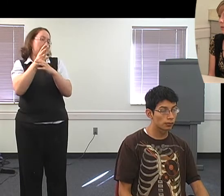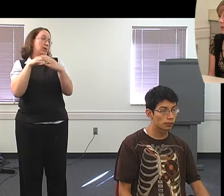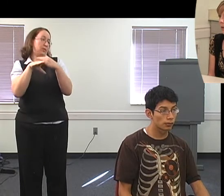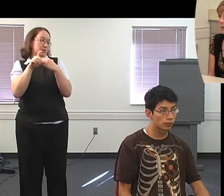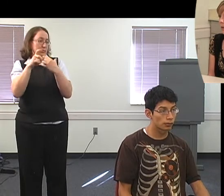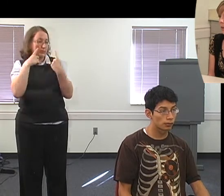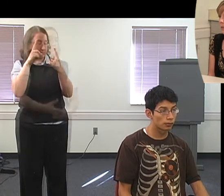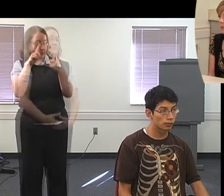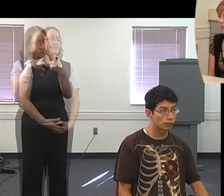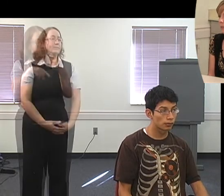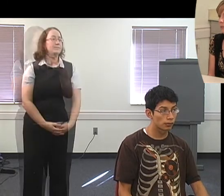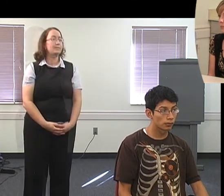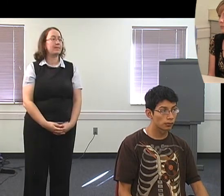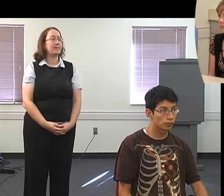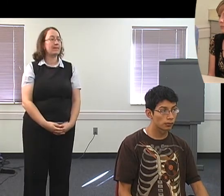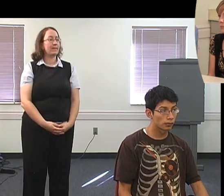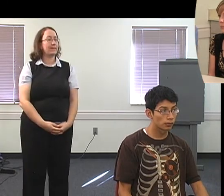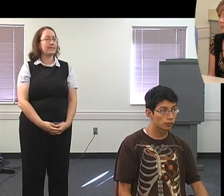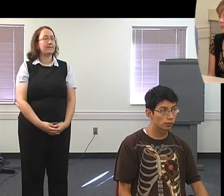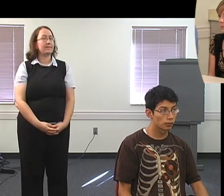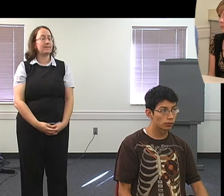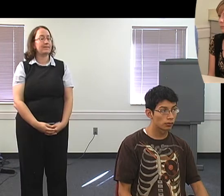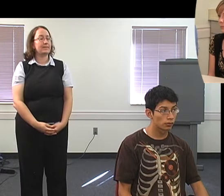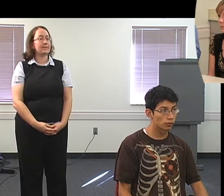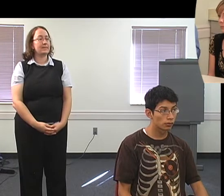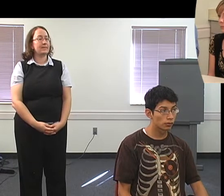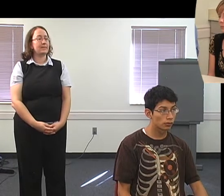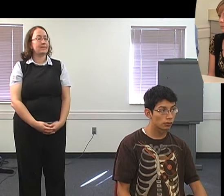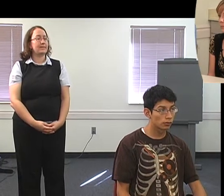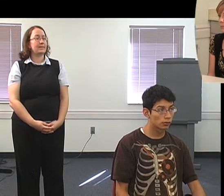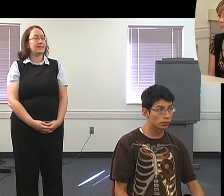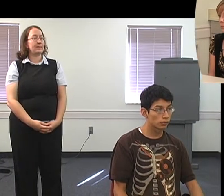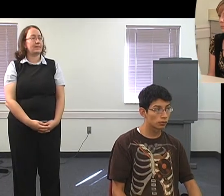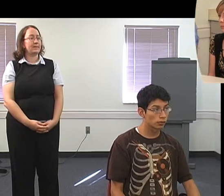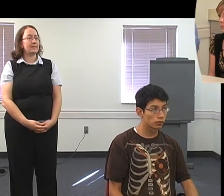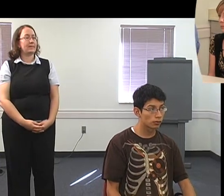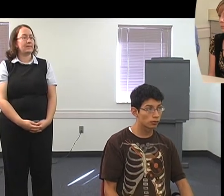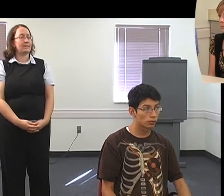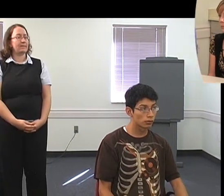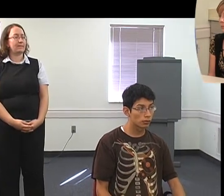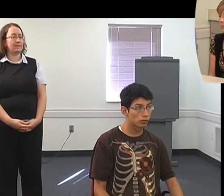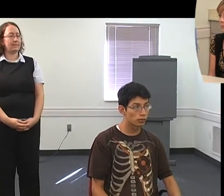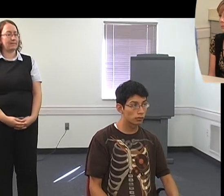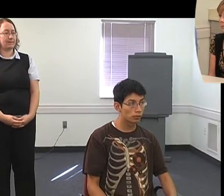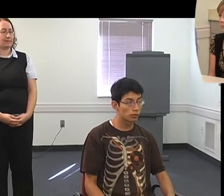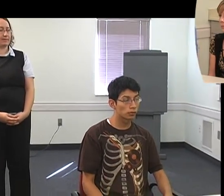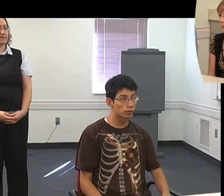successful.